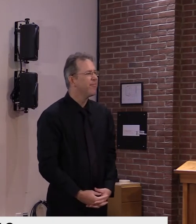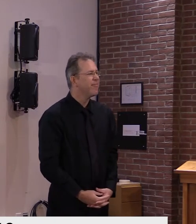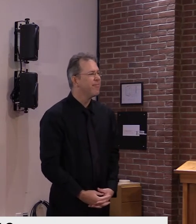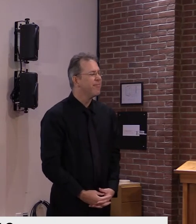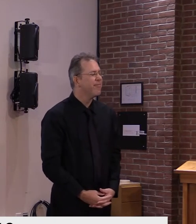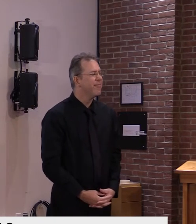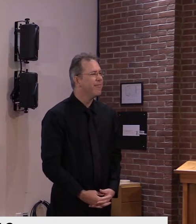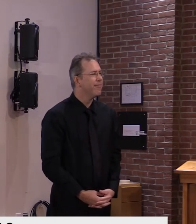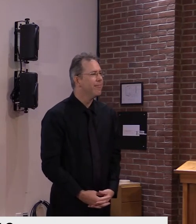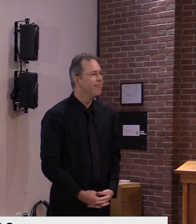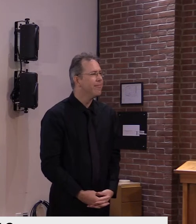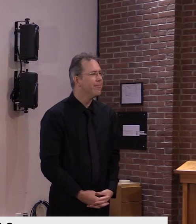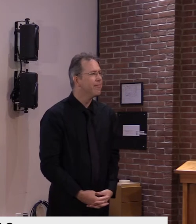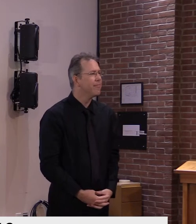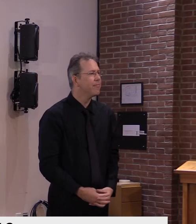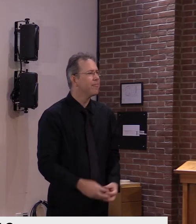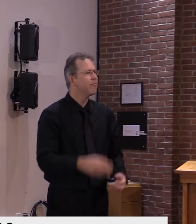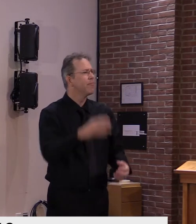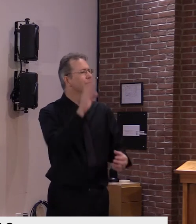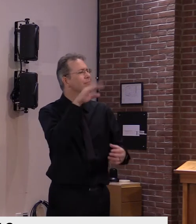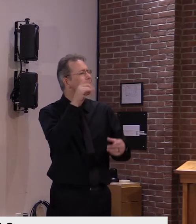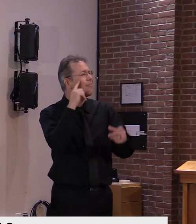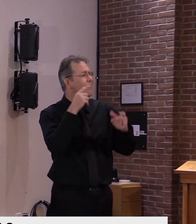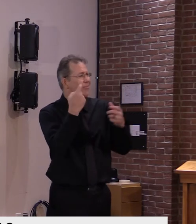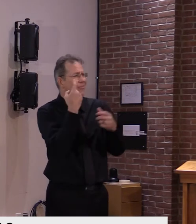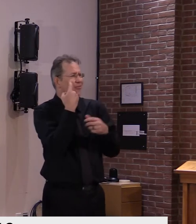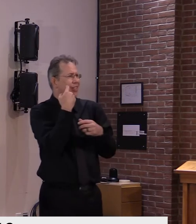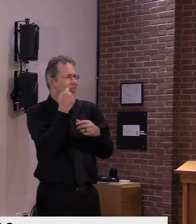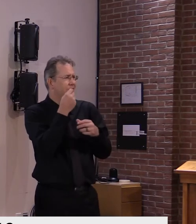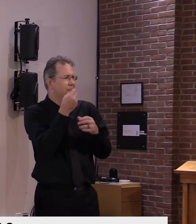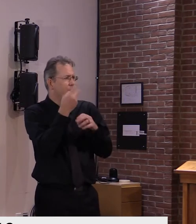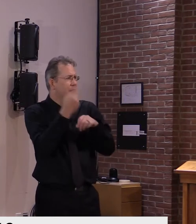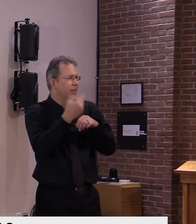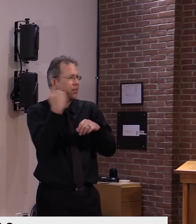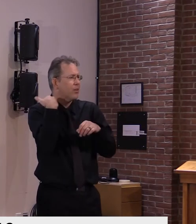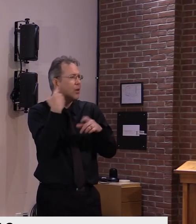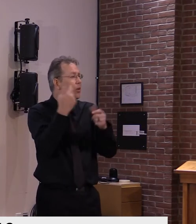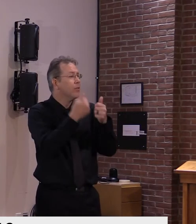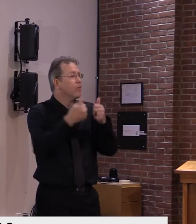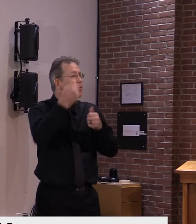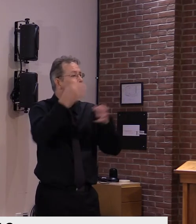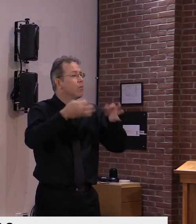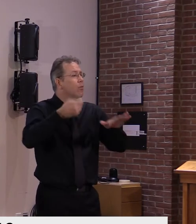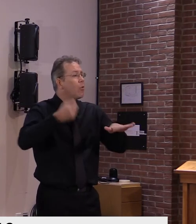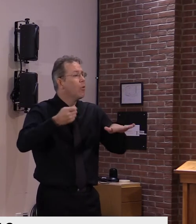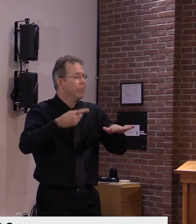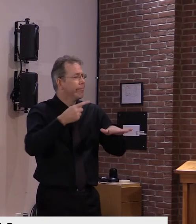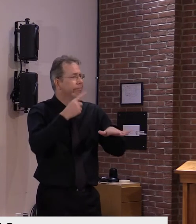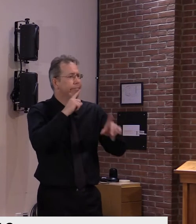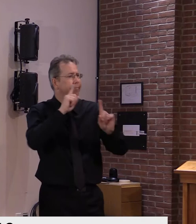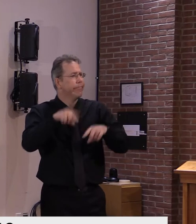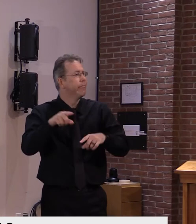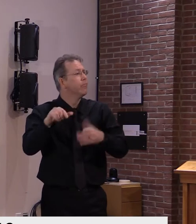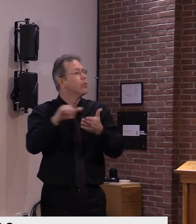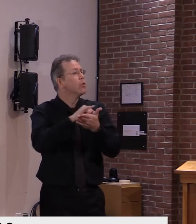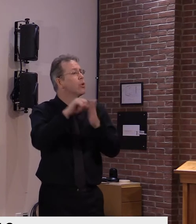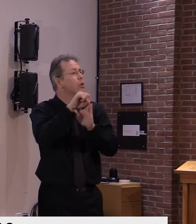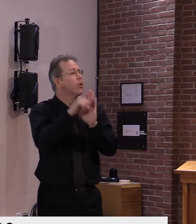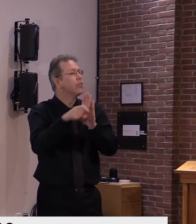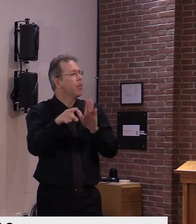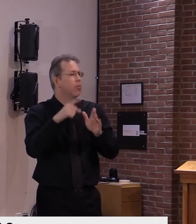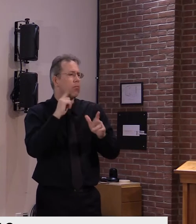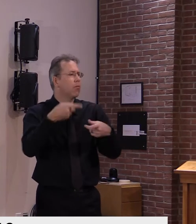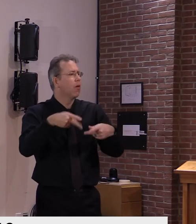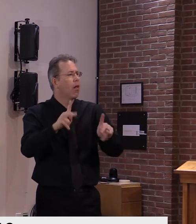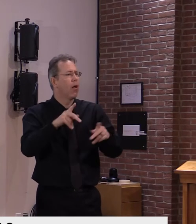on your executive orders regarding religious services? Yeah, Guy, we're trying